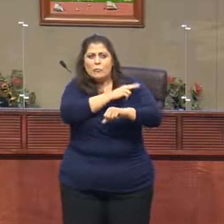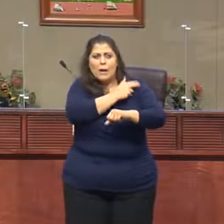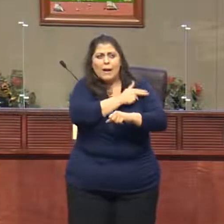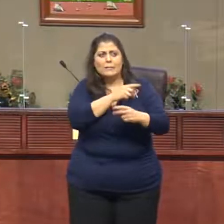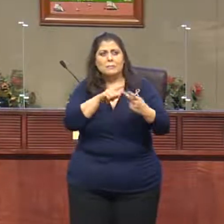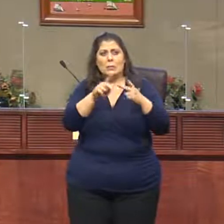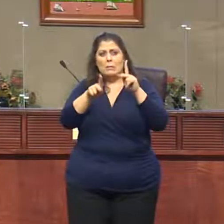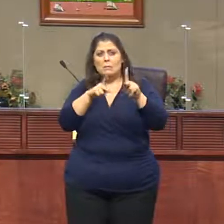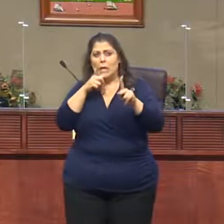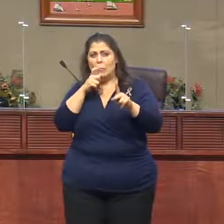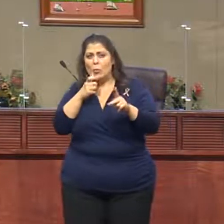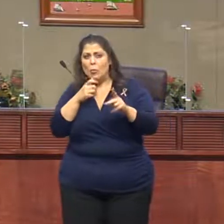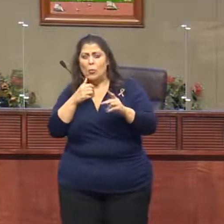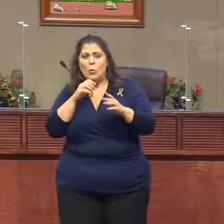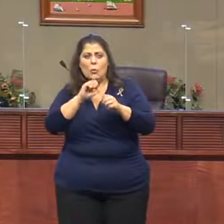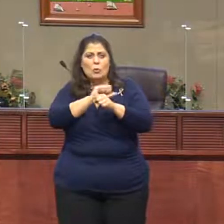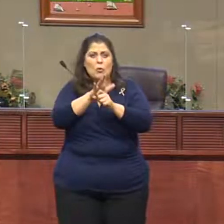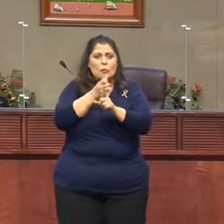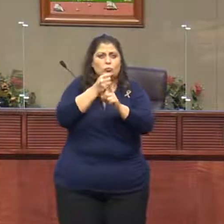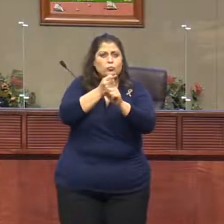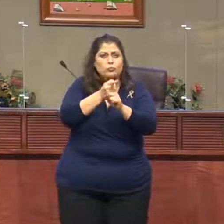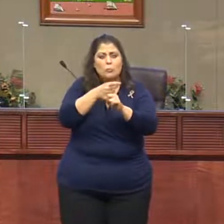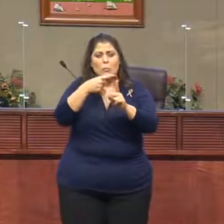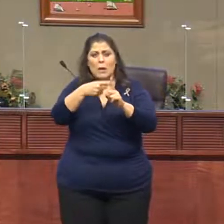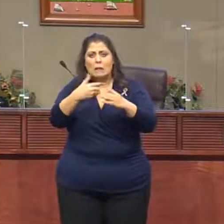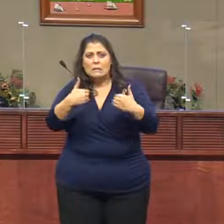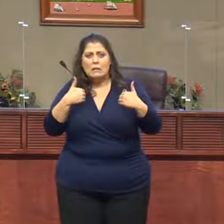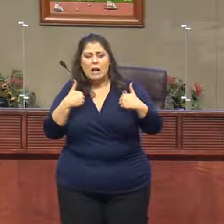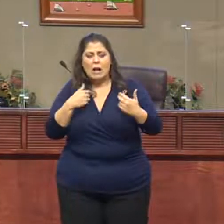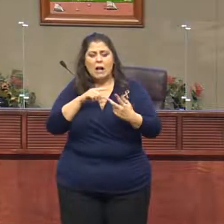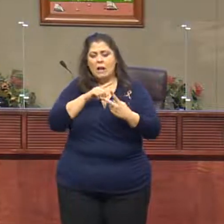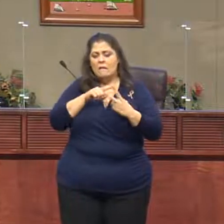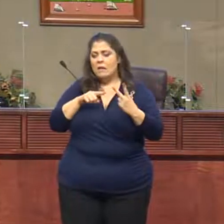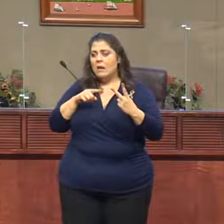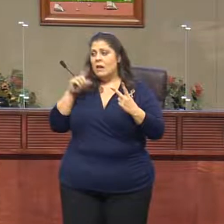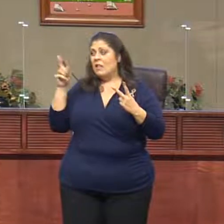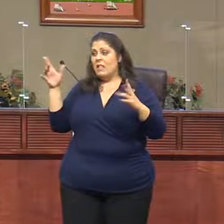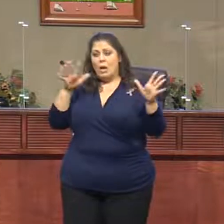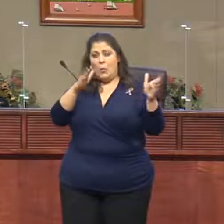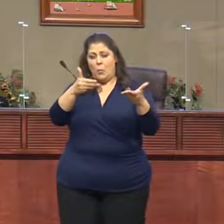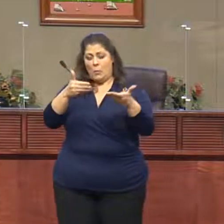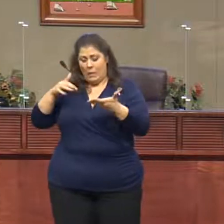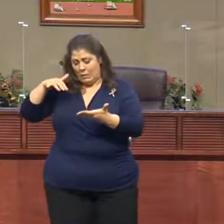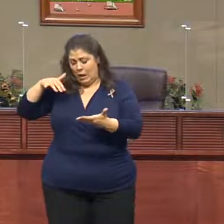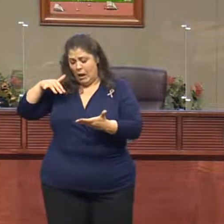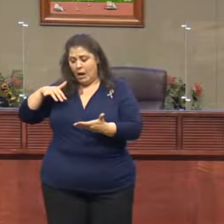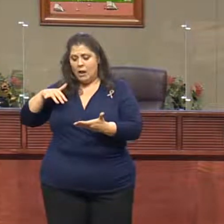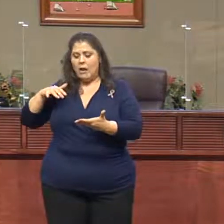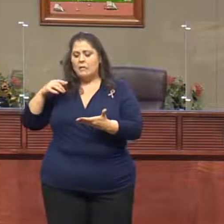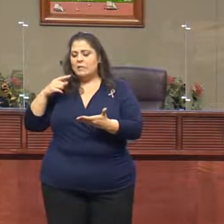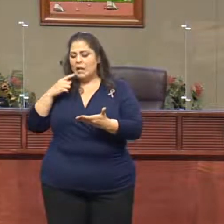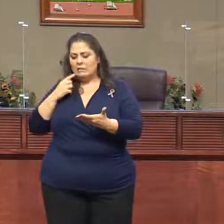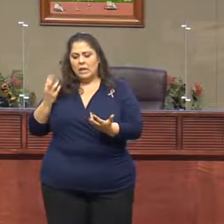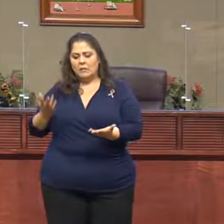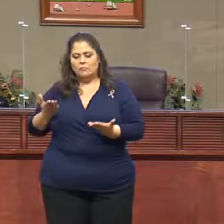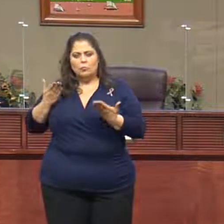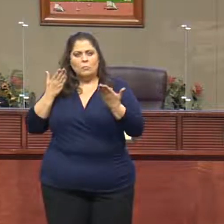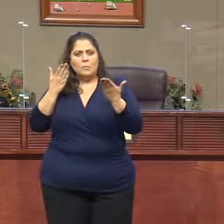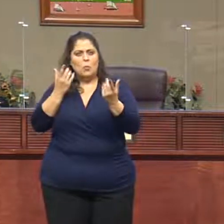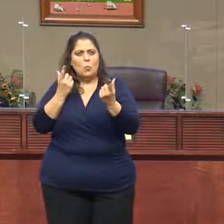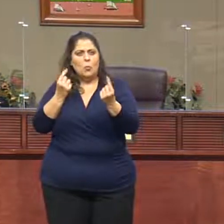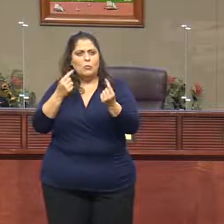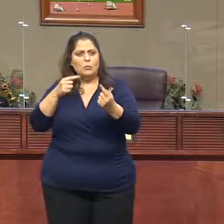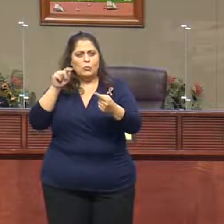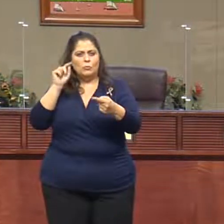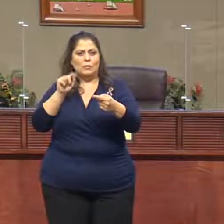positive, they are telling us and suggesting what it is that we need to do as a community. So we're